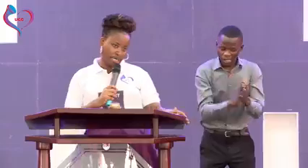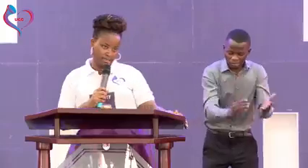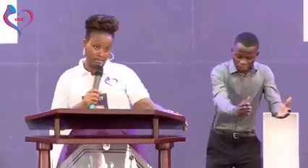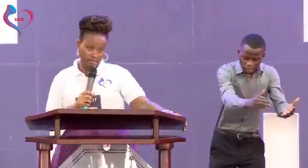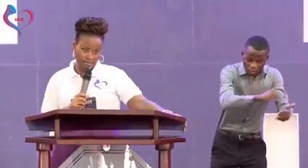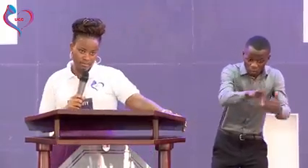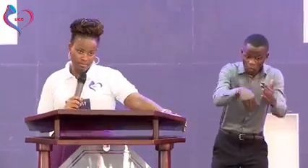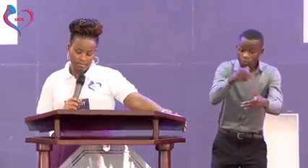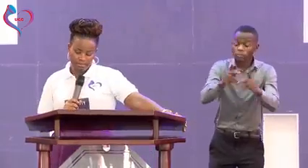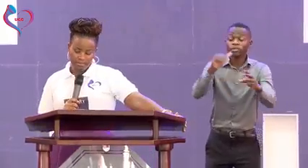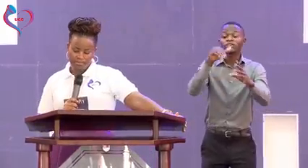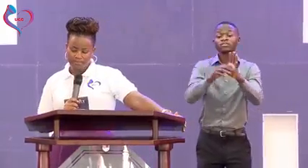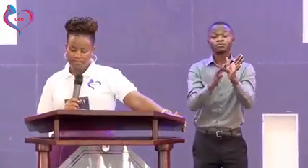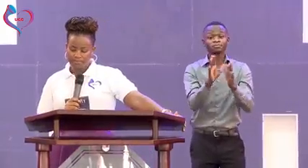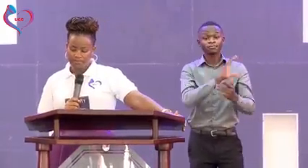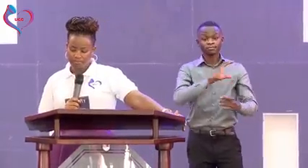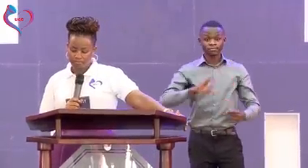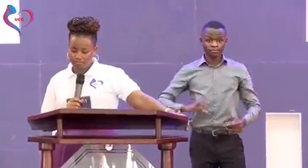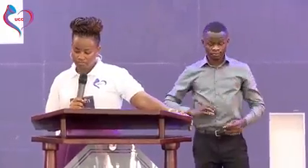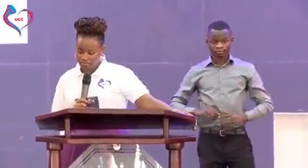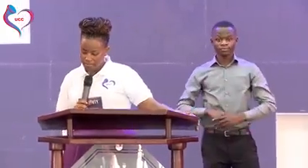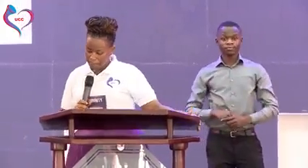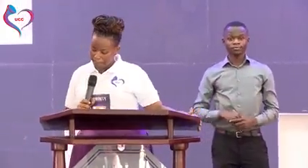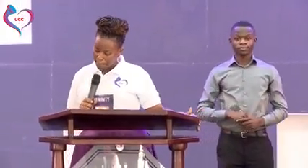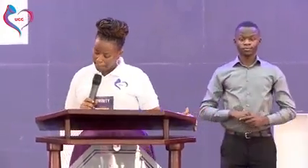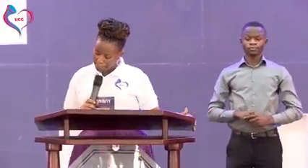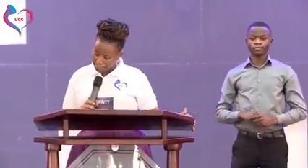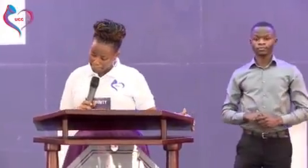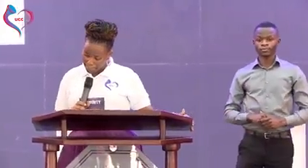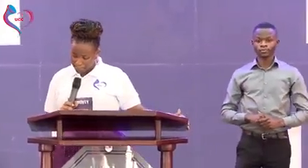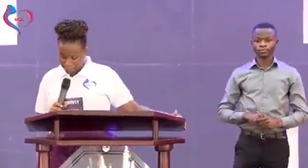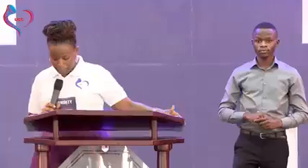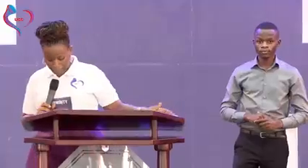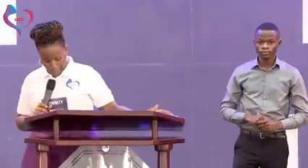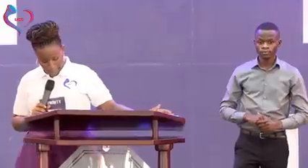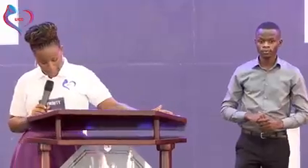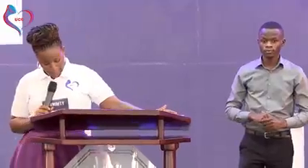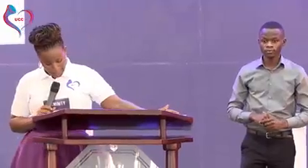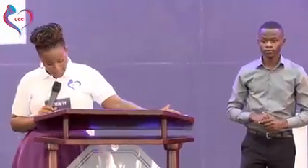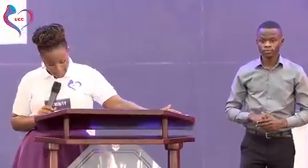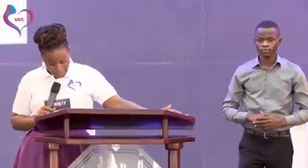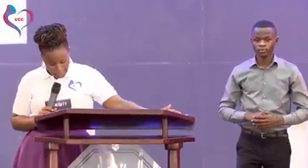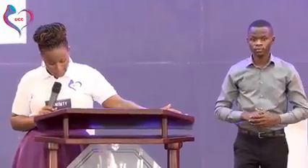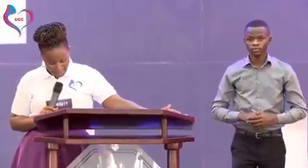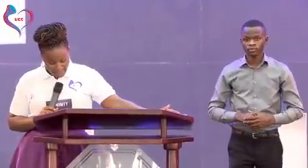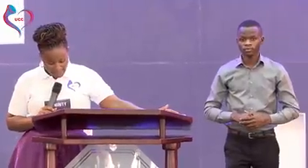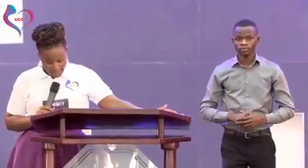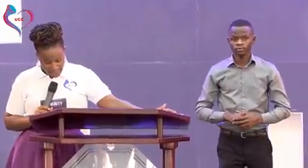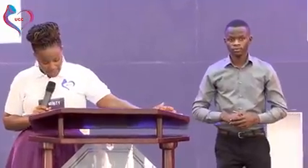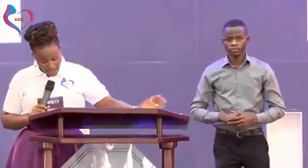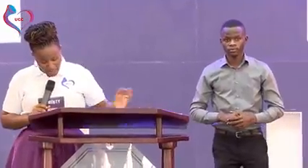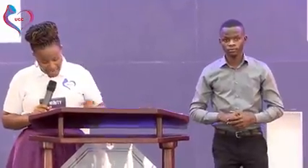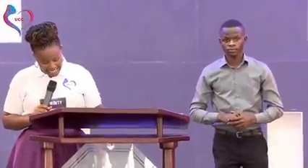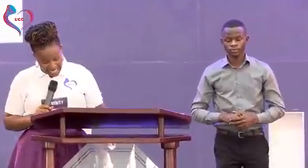them to Christ. Teavu mana bagama titemumanyi na yetu ala na yetu wazo kuba aliwansi wa mateka asobolo kuba wangula